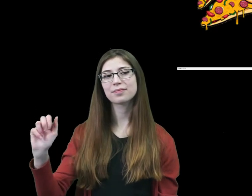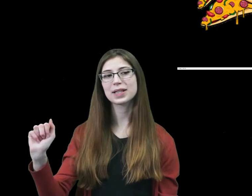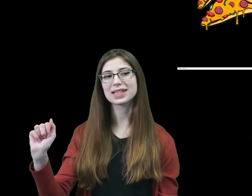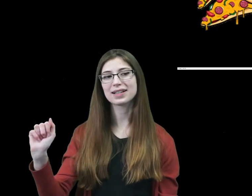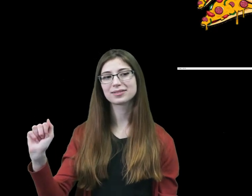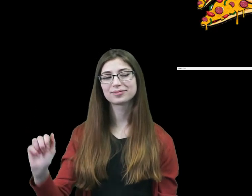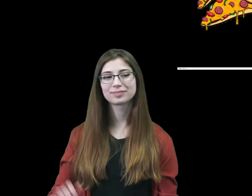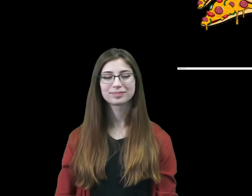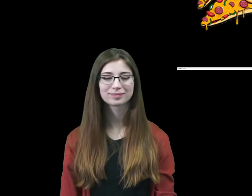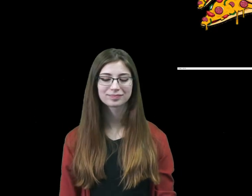Pizza.